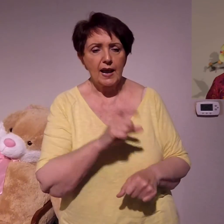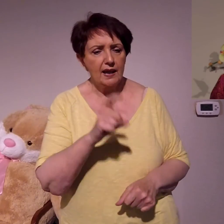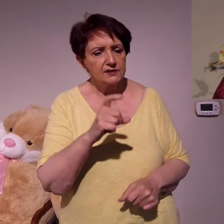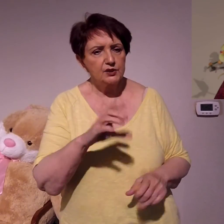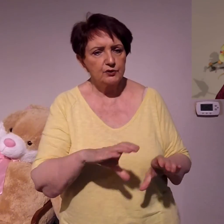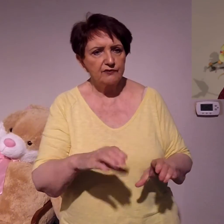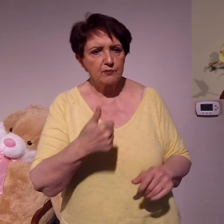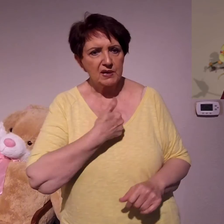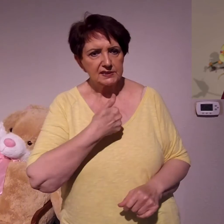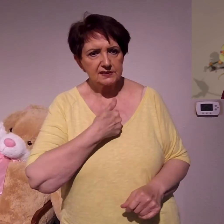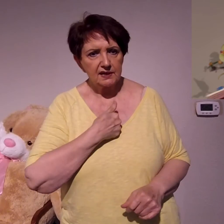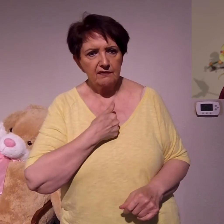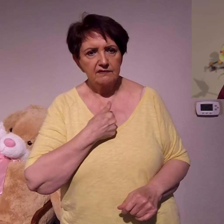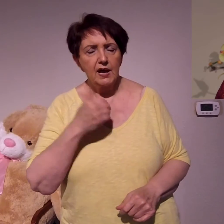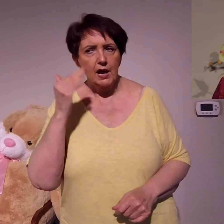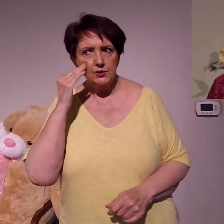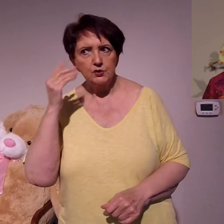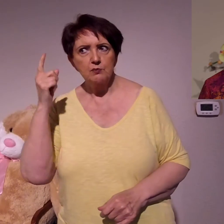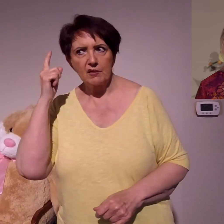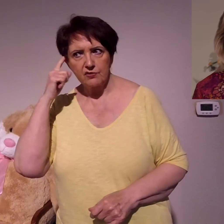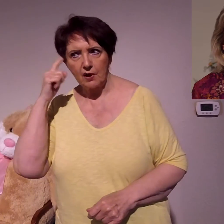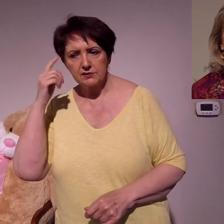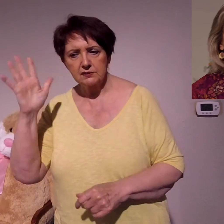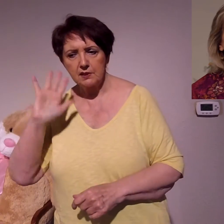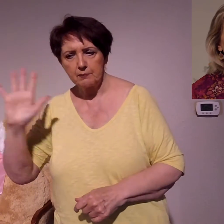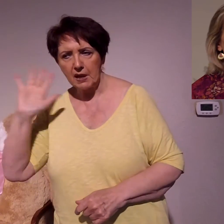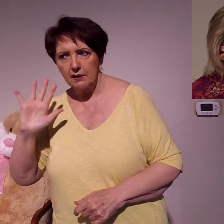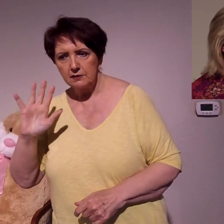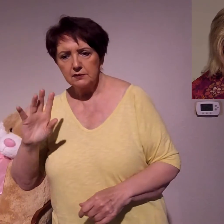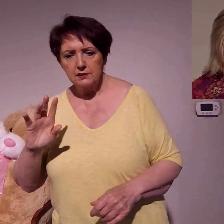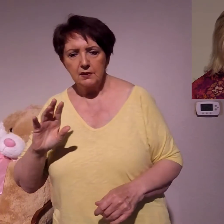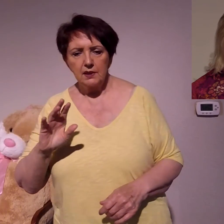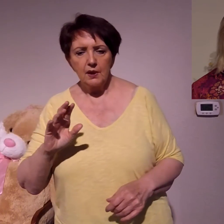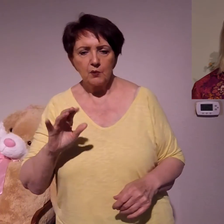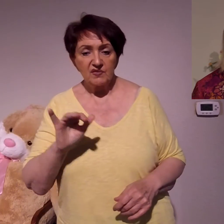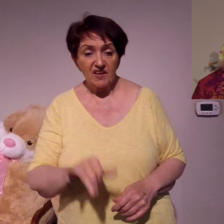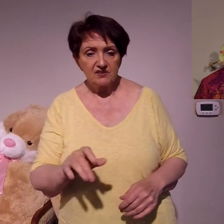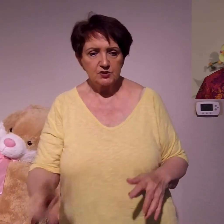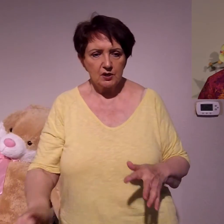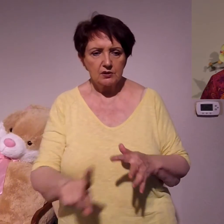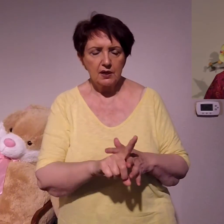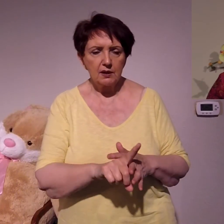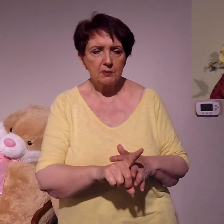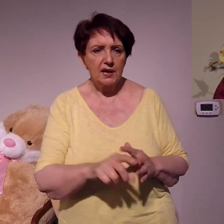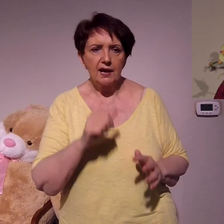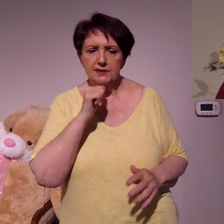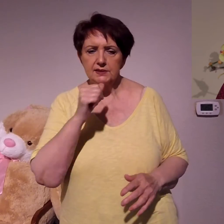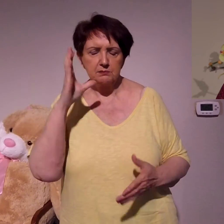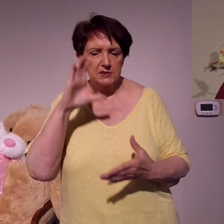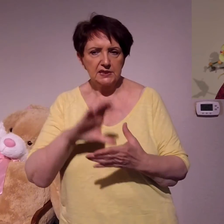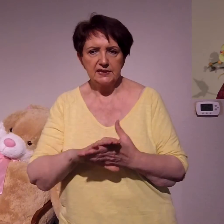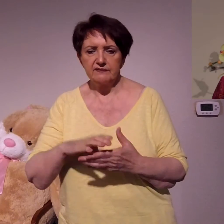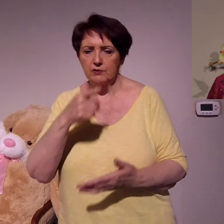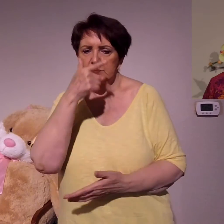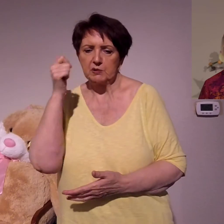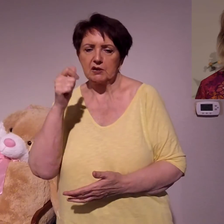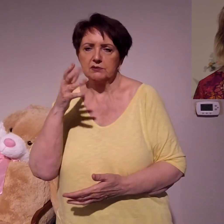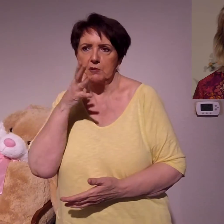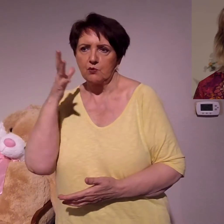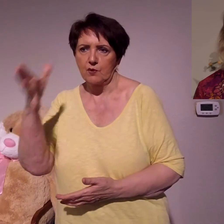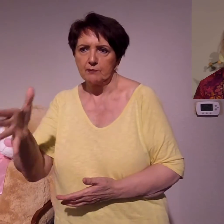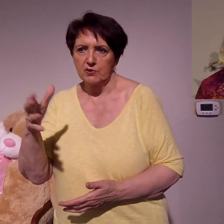myself, to respect myself, and to know thyself. And that was the gift that